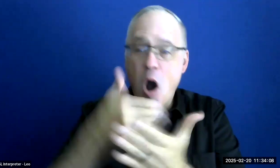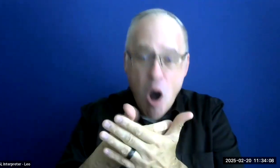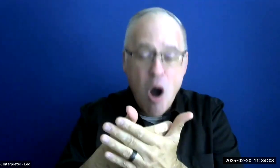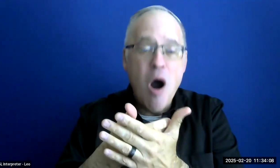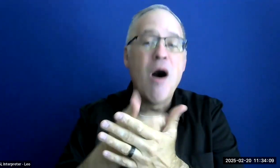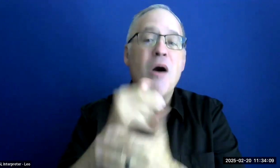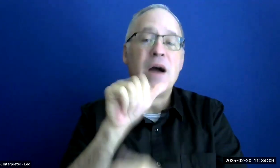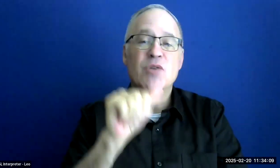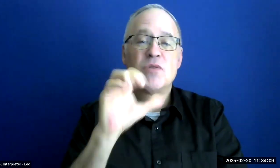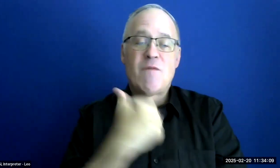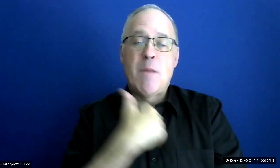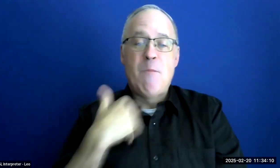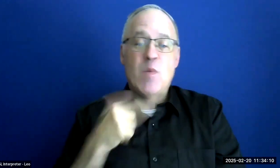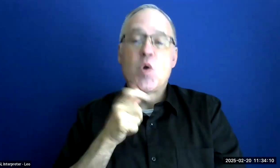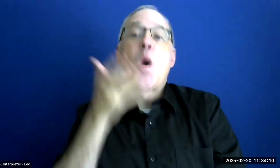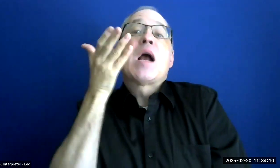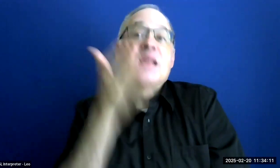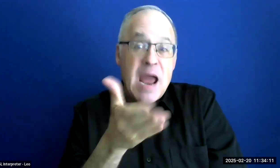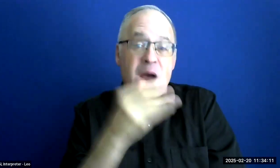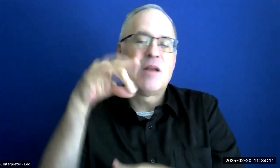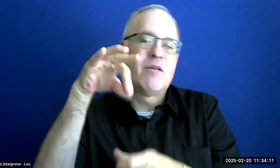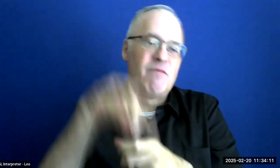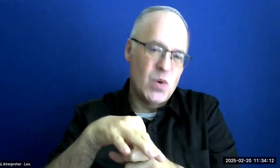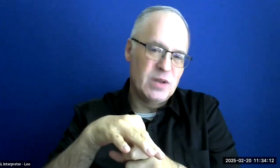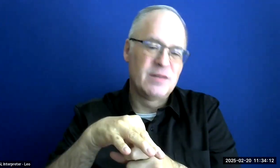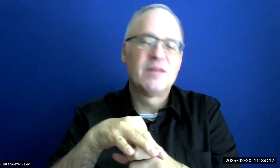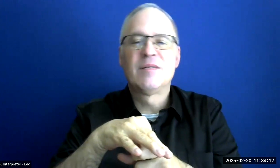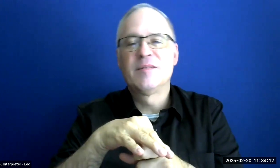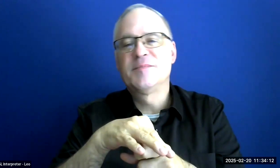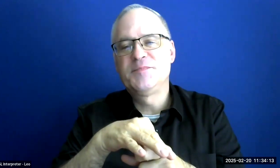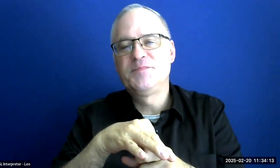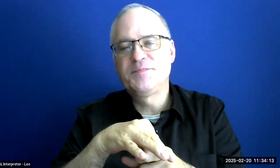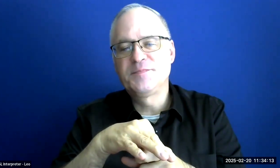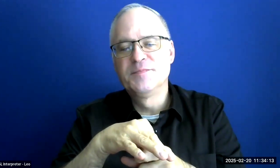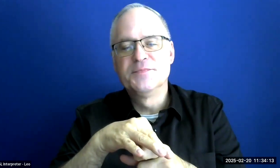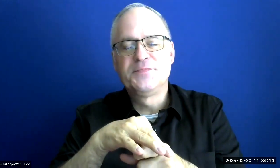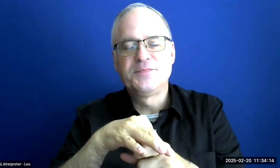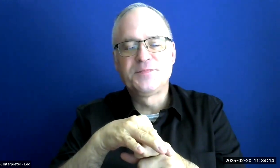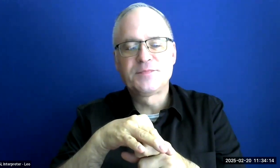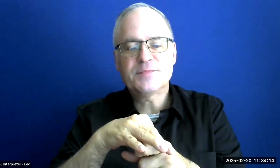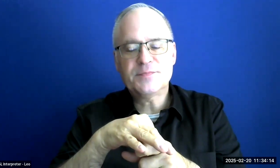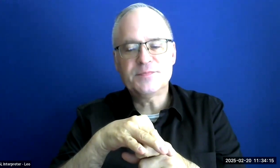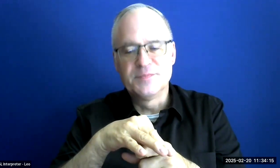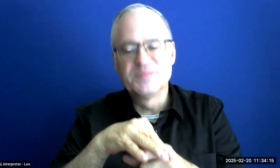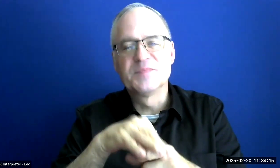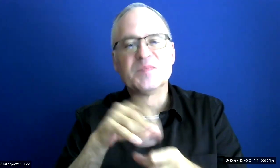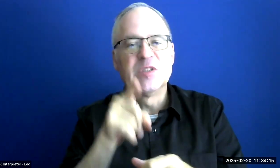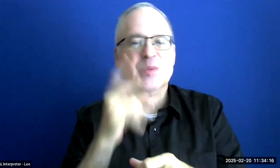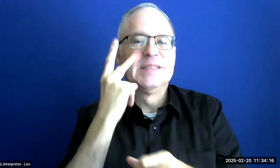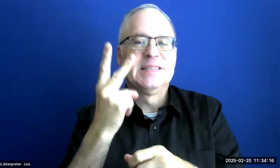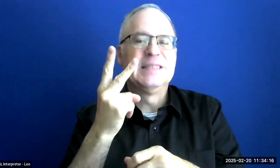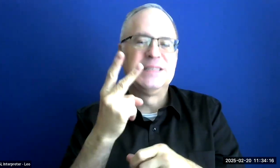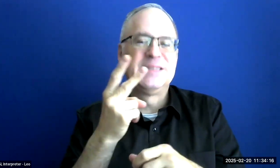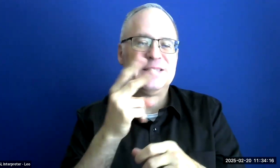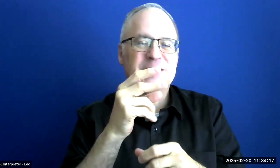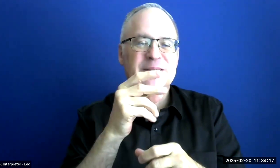members present and voting. So for those who are voting, all of that will be captured on a certificate